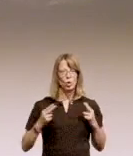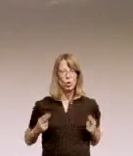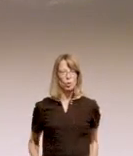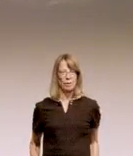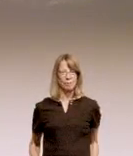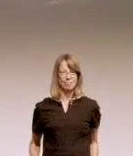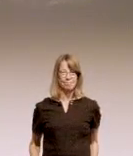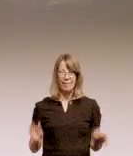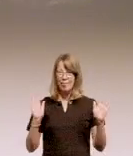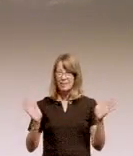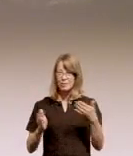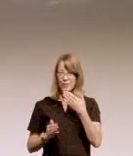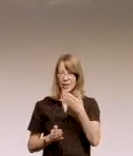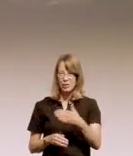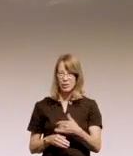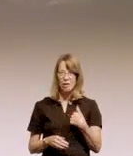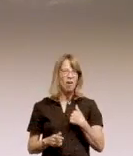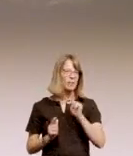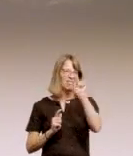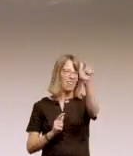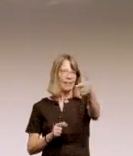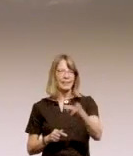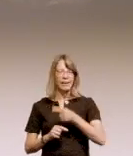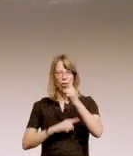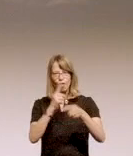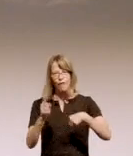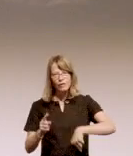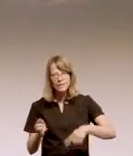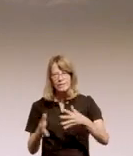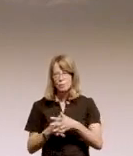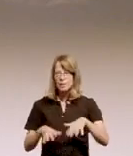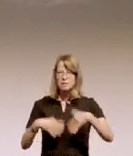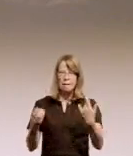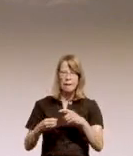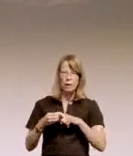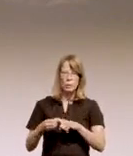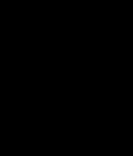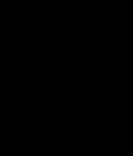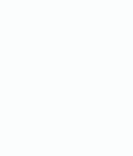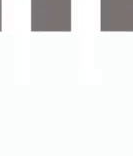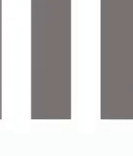talk. Thanks. I'll be around the conference this week. If anyone's got any questions, I'm very approachable.